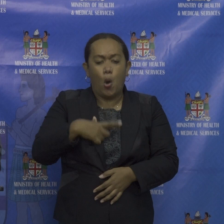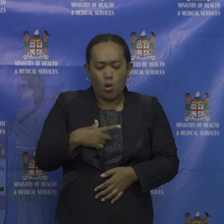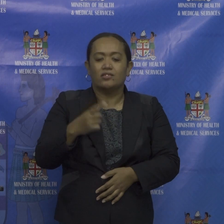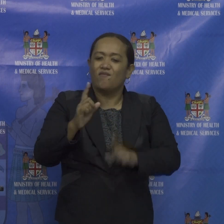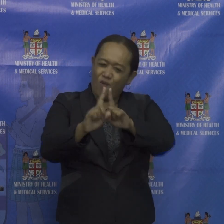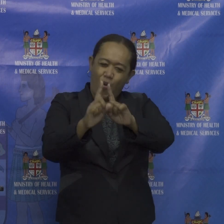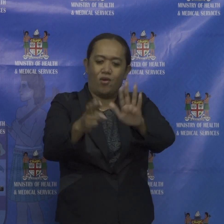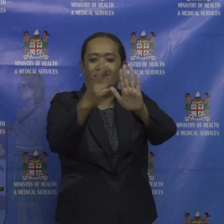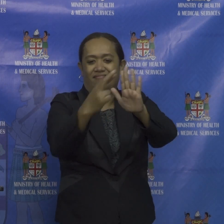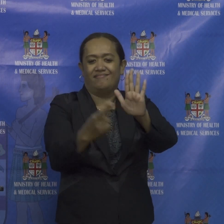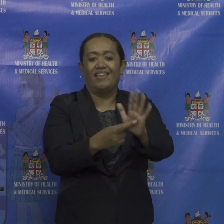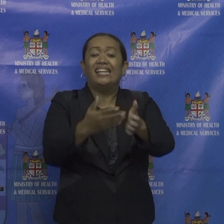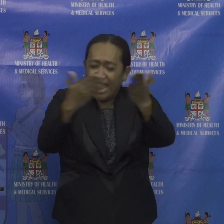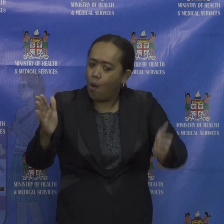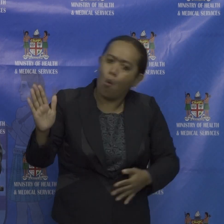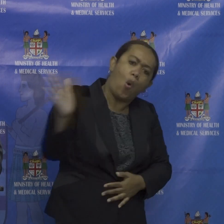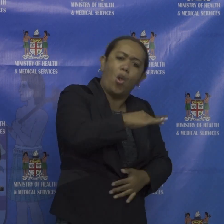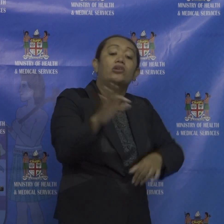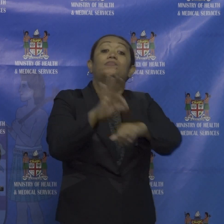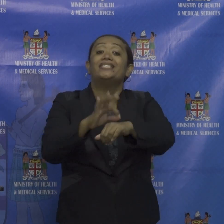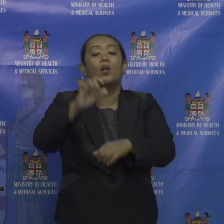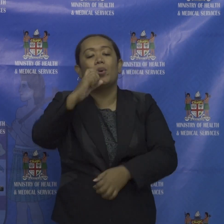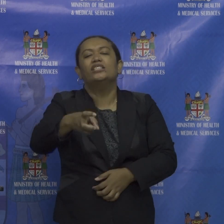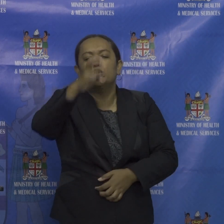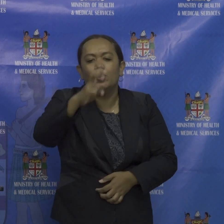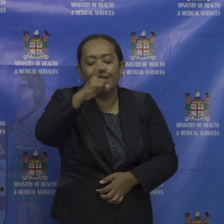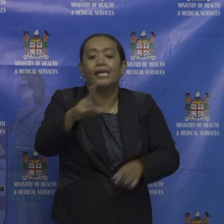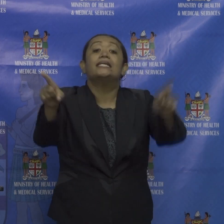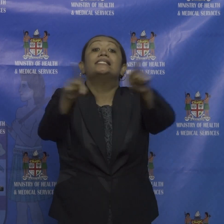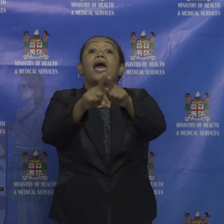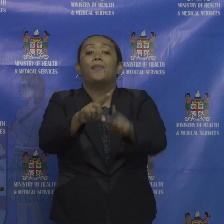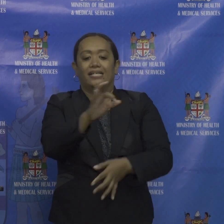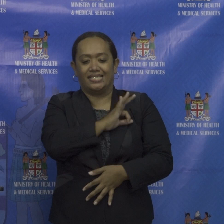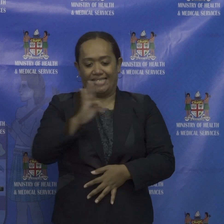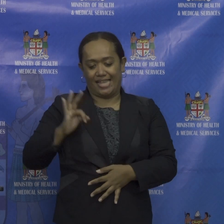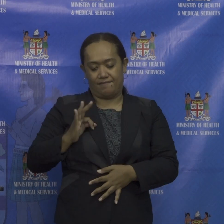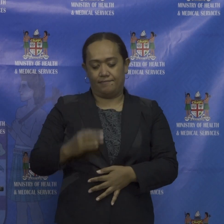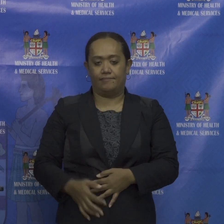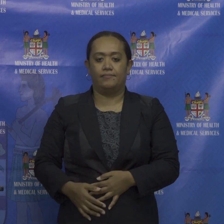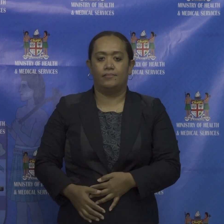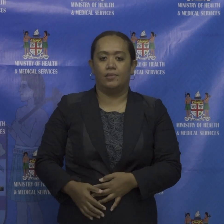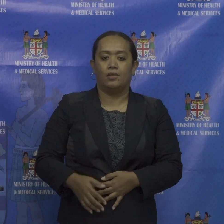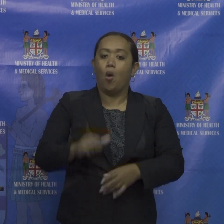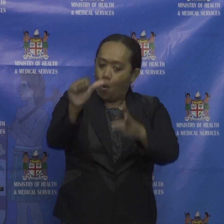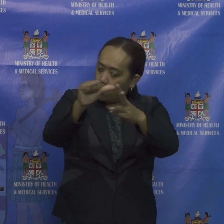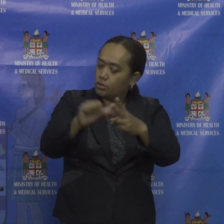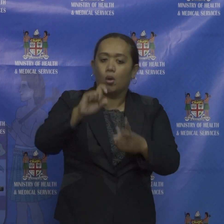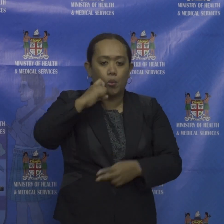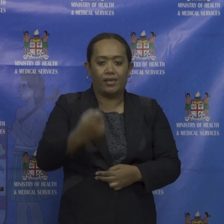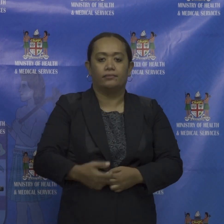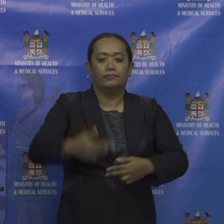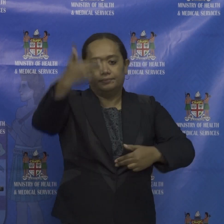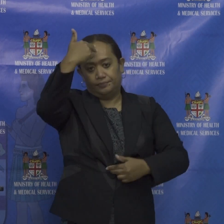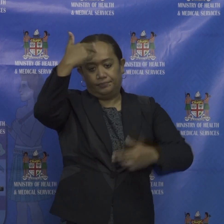There's going to be very more strict measures taken with regard to staff and the way that they come in, they get screened when they start work